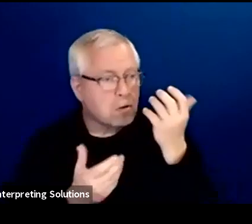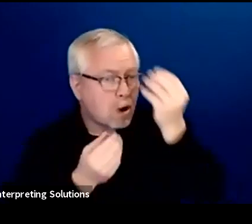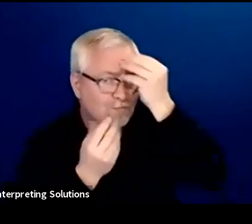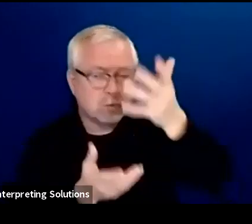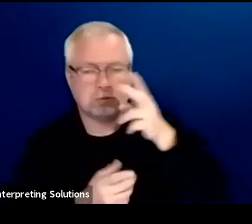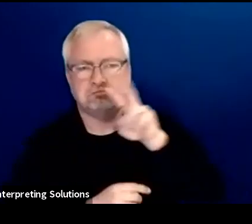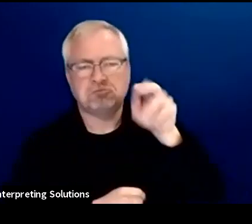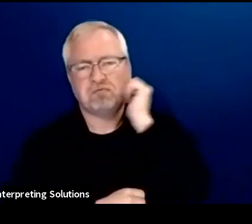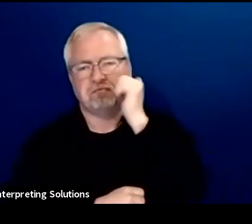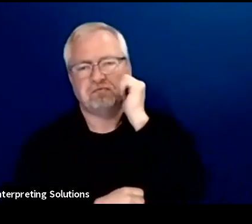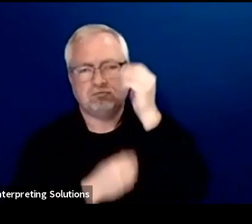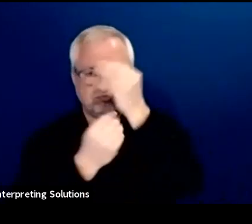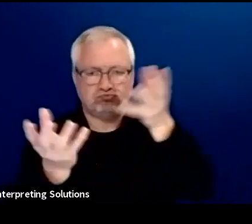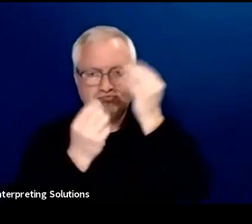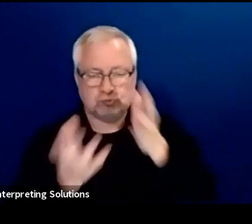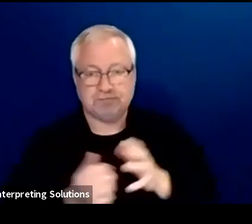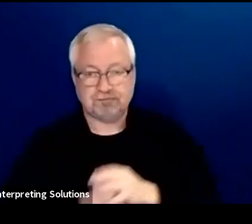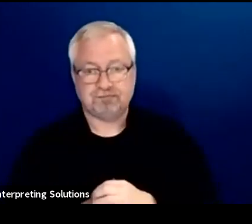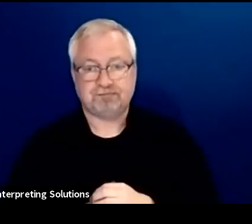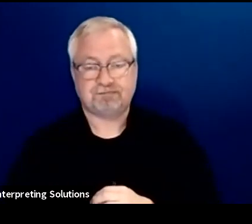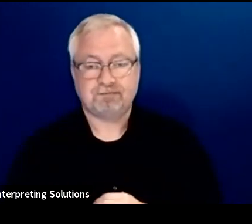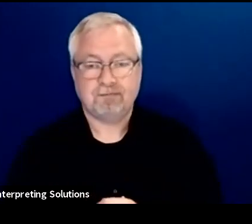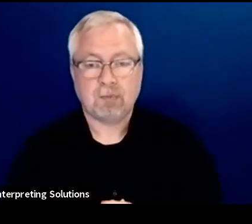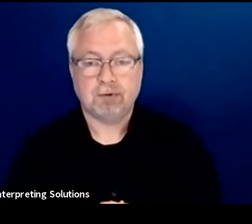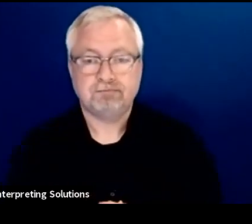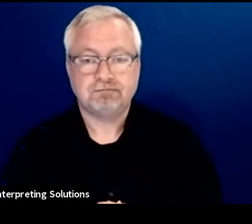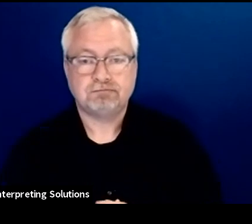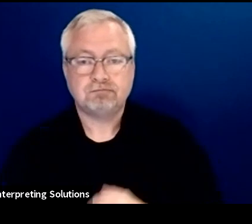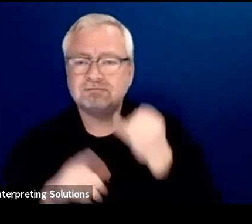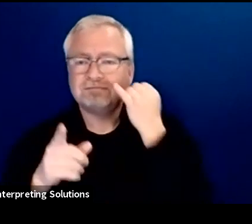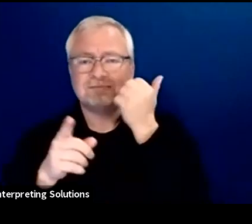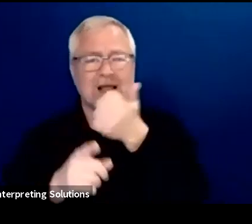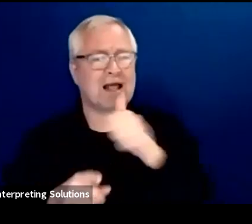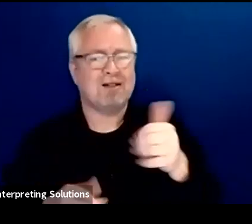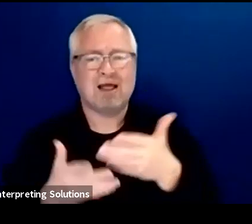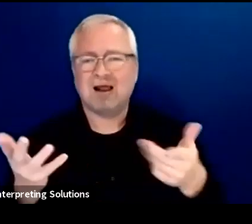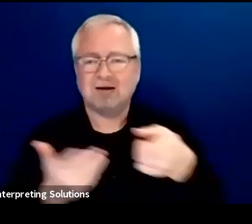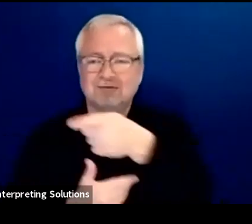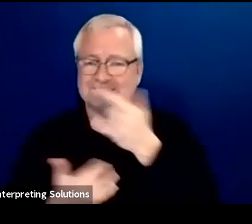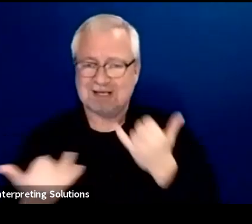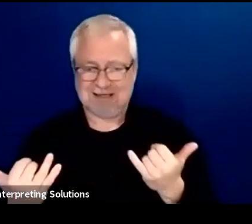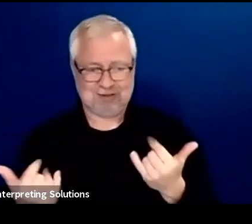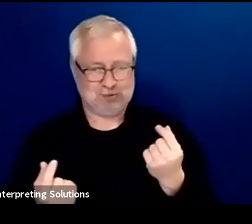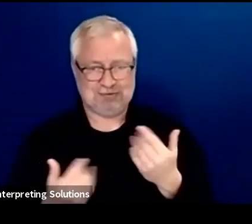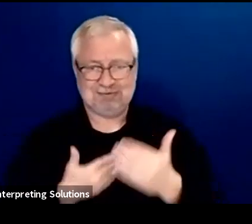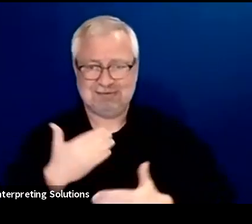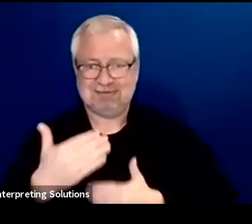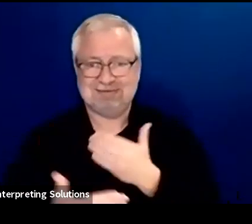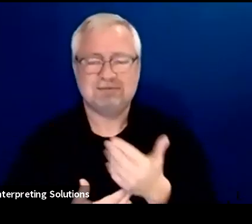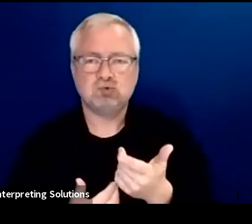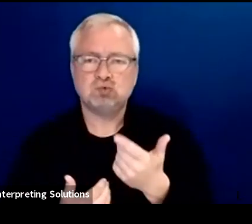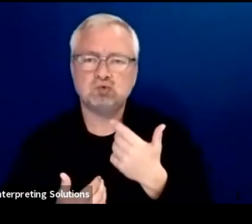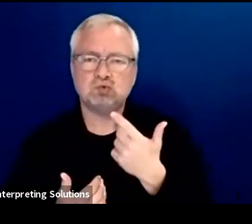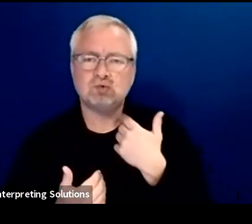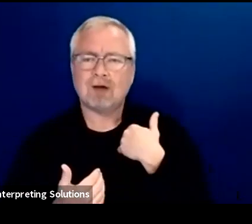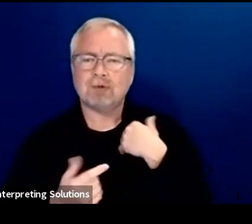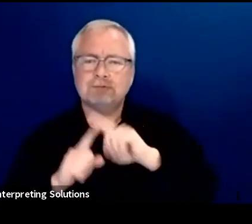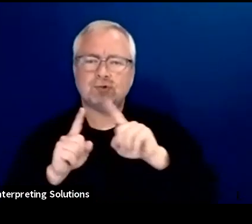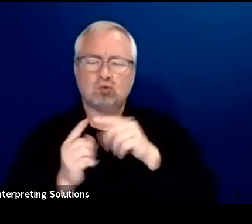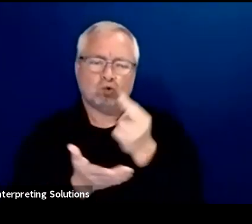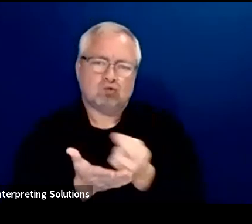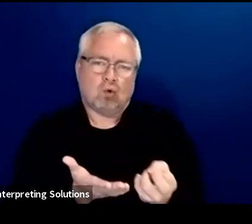the best customer service we can to Minnesotans in this time of struggle, we are adding additional resources to the UI program as well. We've now